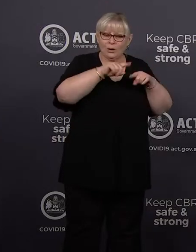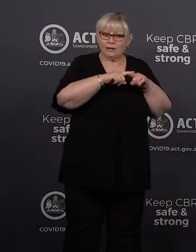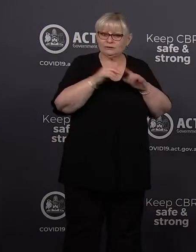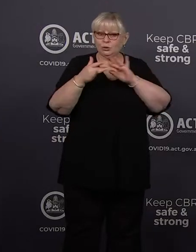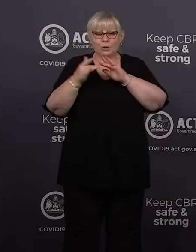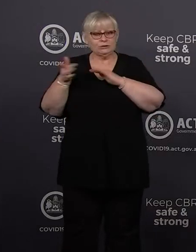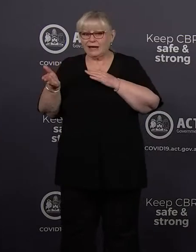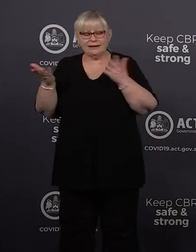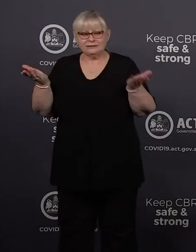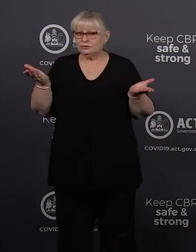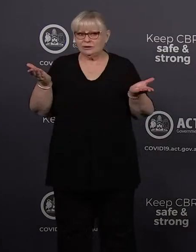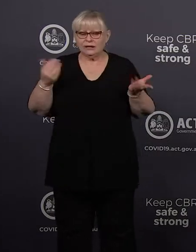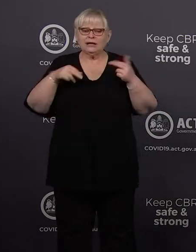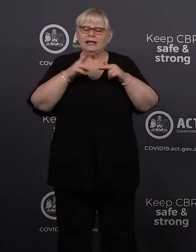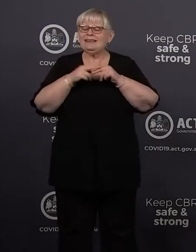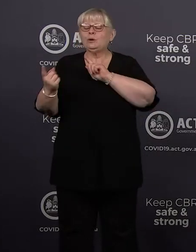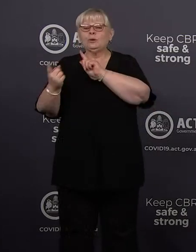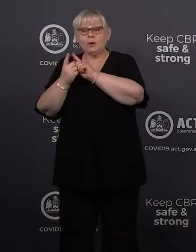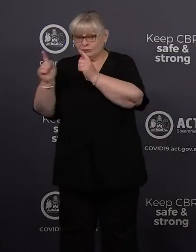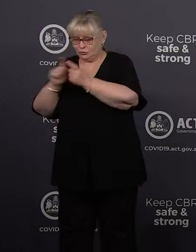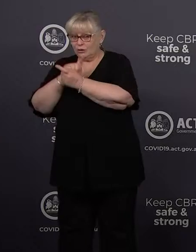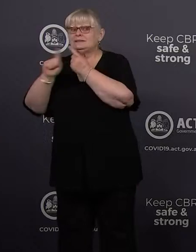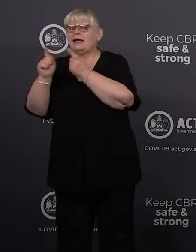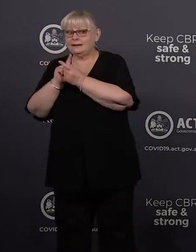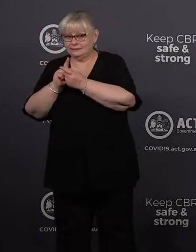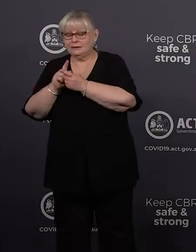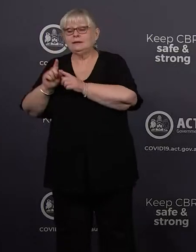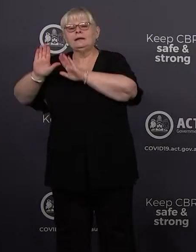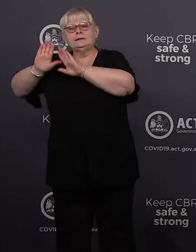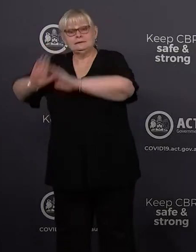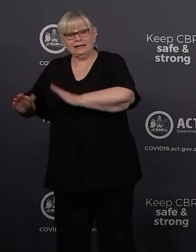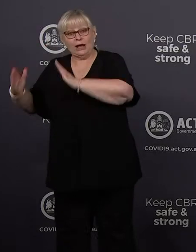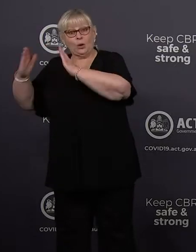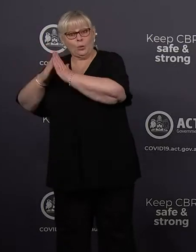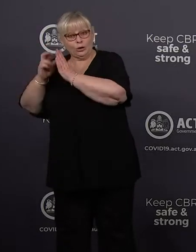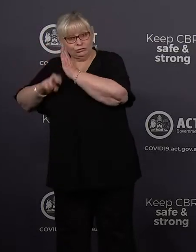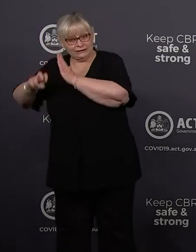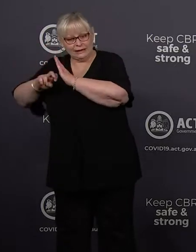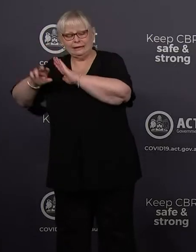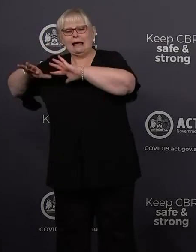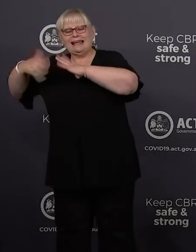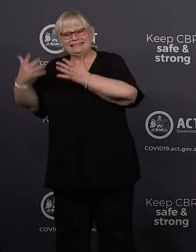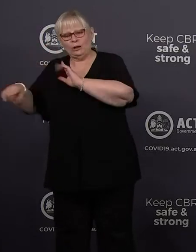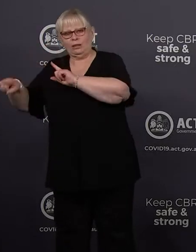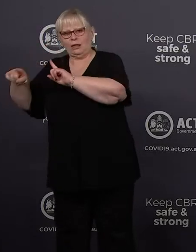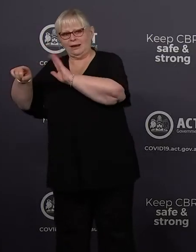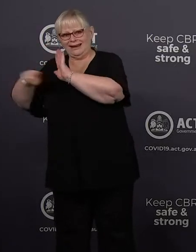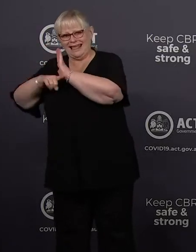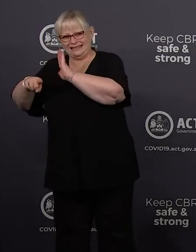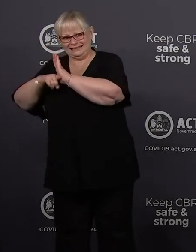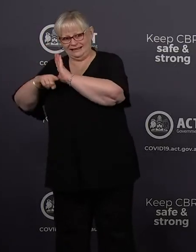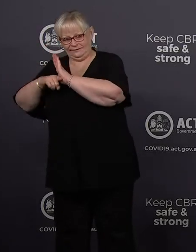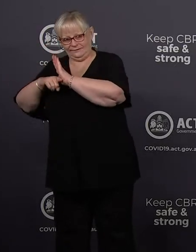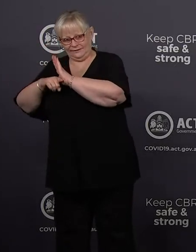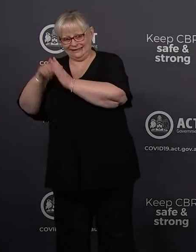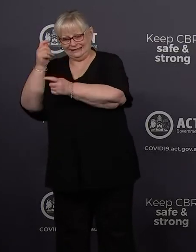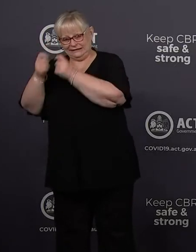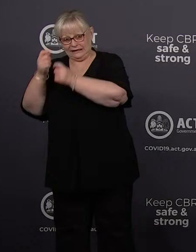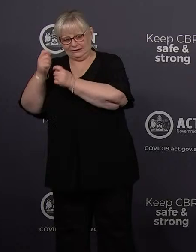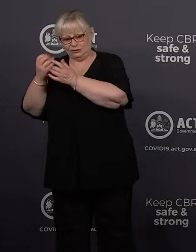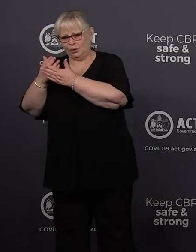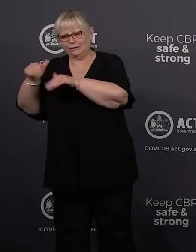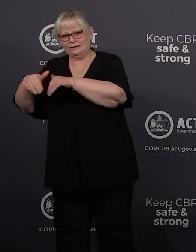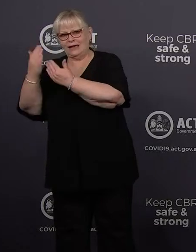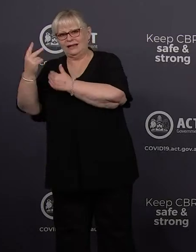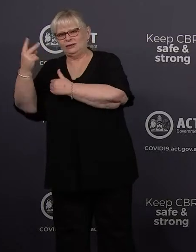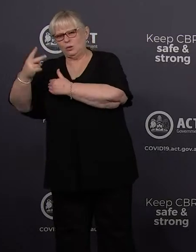you. If you are a close contact, please remain in quarantine until you have had a negative test result on day 12 or 13